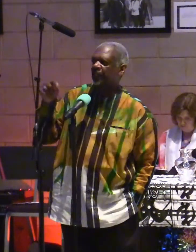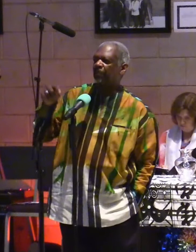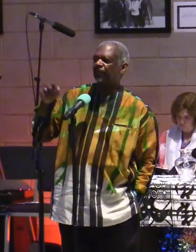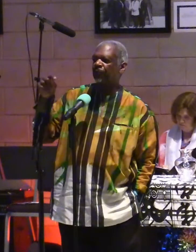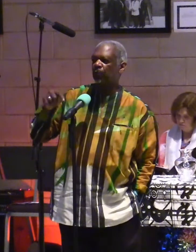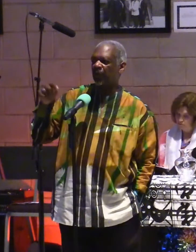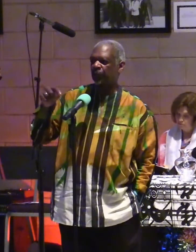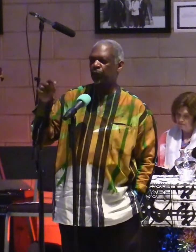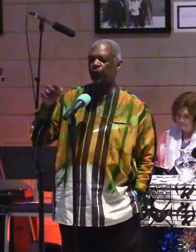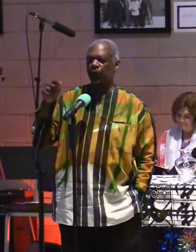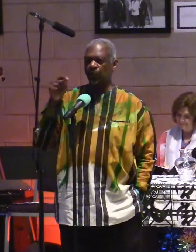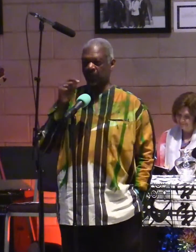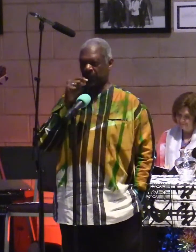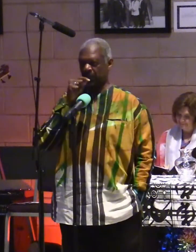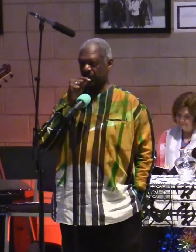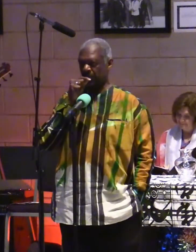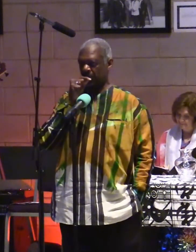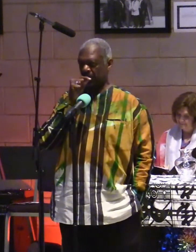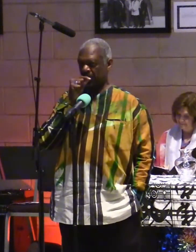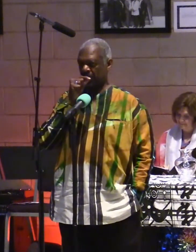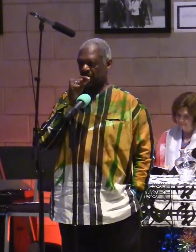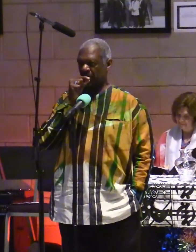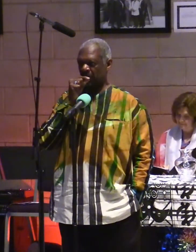It is up to us to do good work